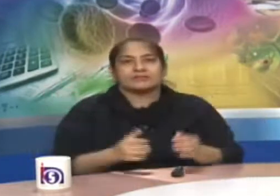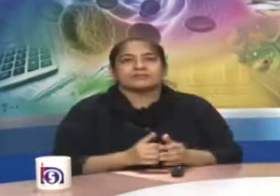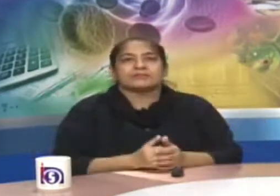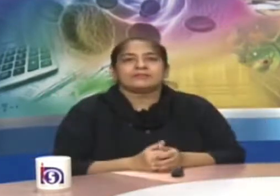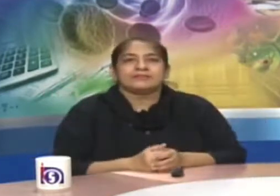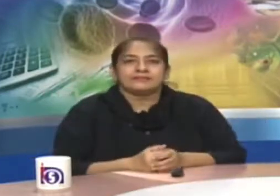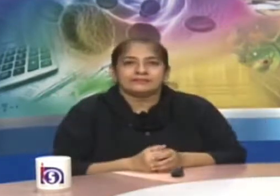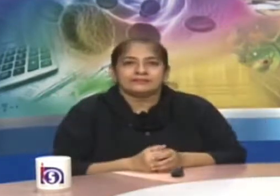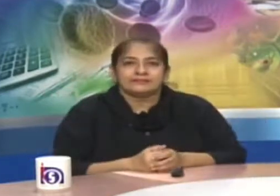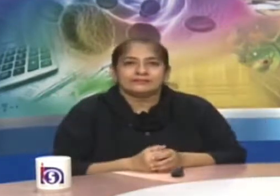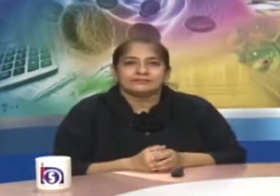speculate.